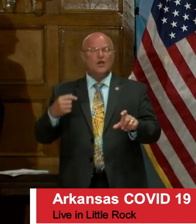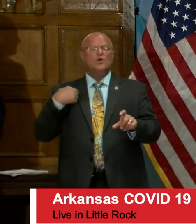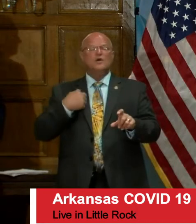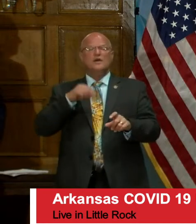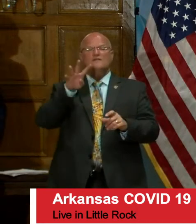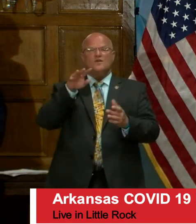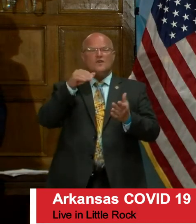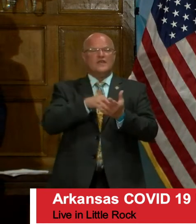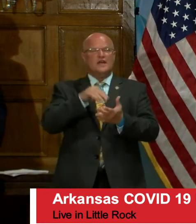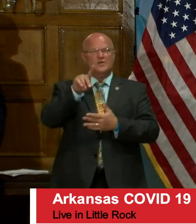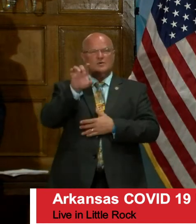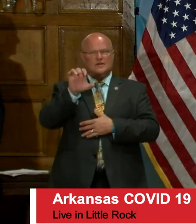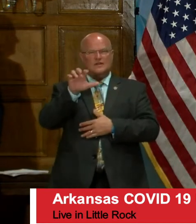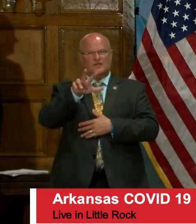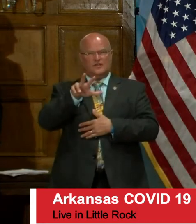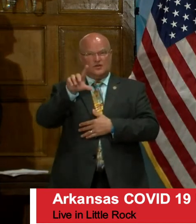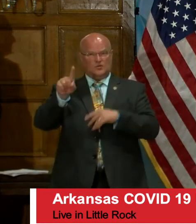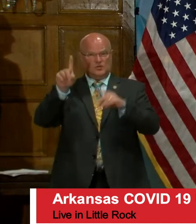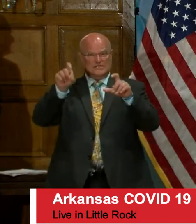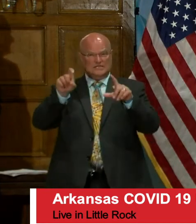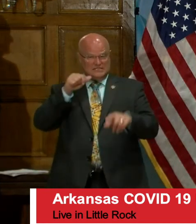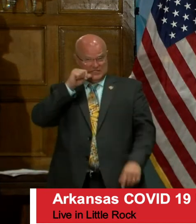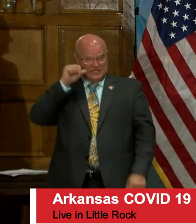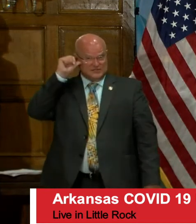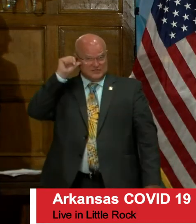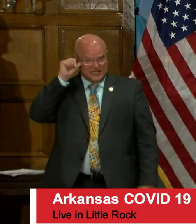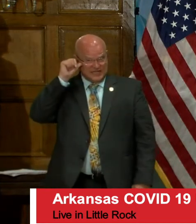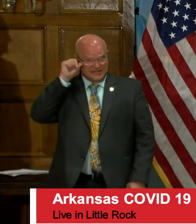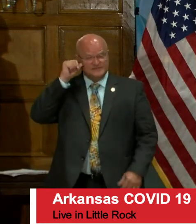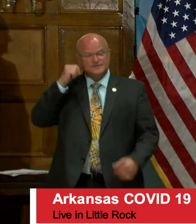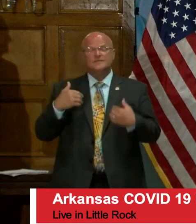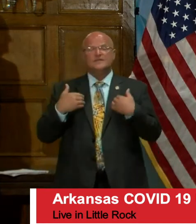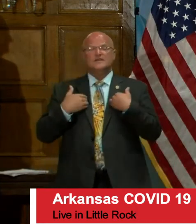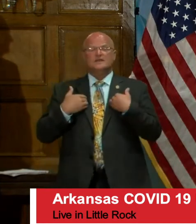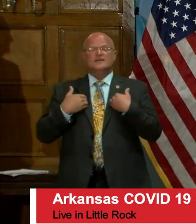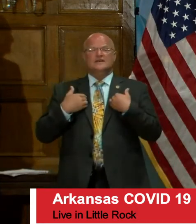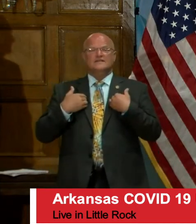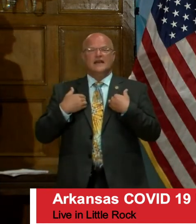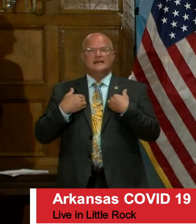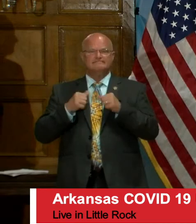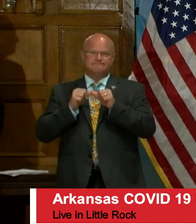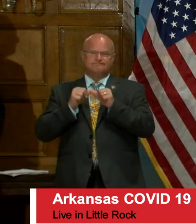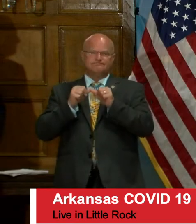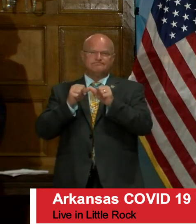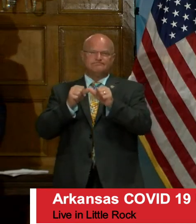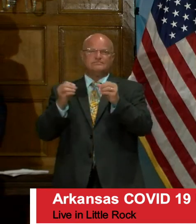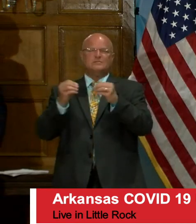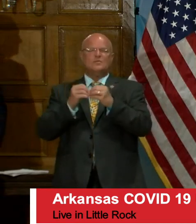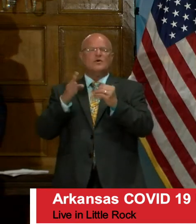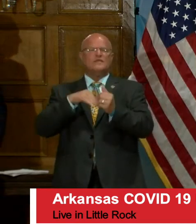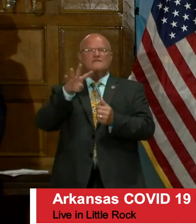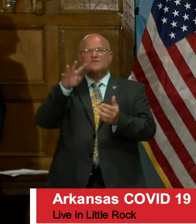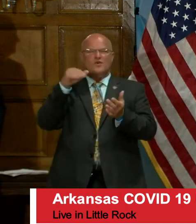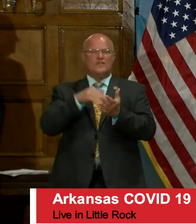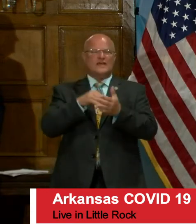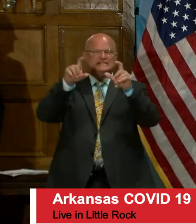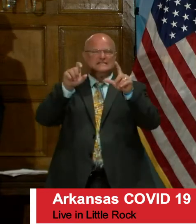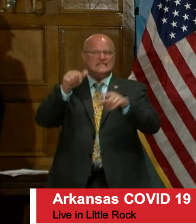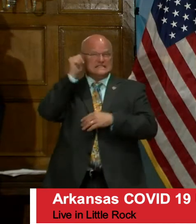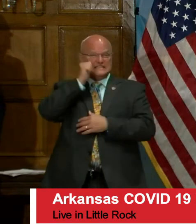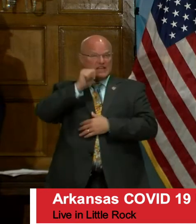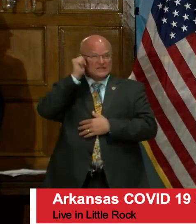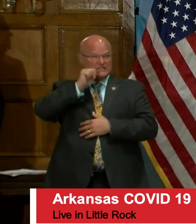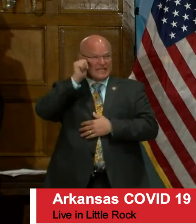did 4,131 tests yesterday. We've had consistently over 4,000 tests per day